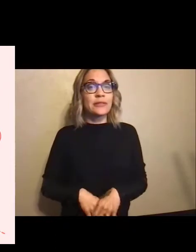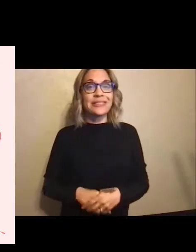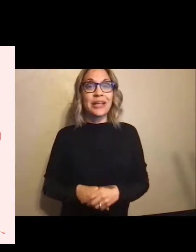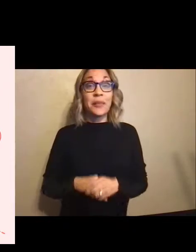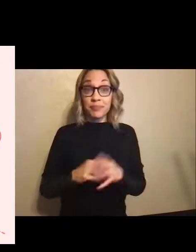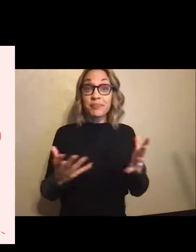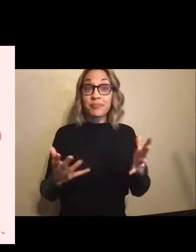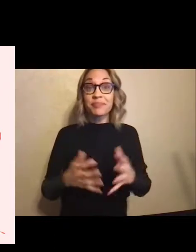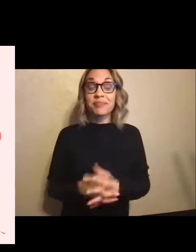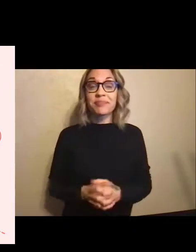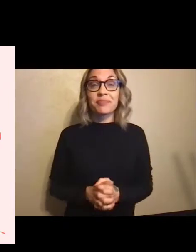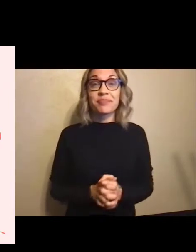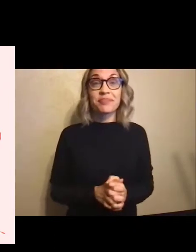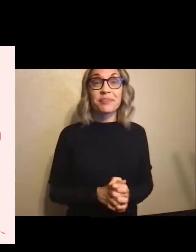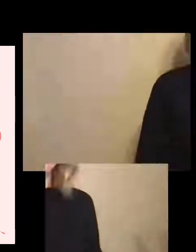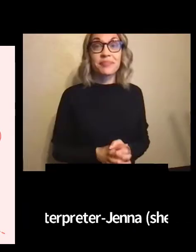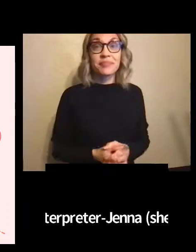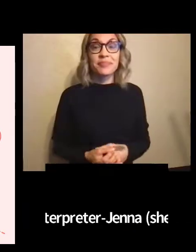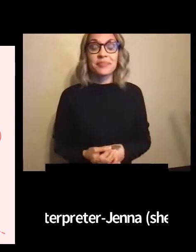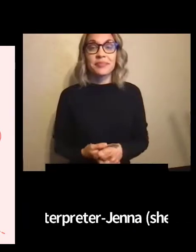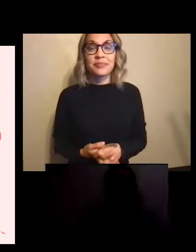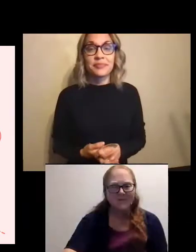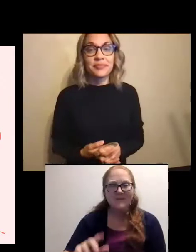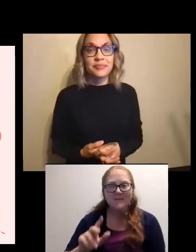Rosemary, we have a question.